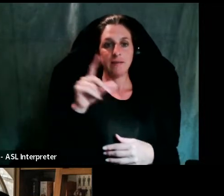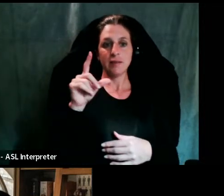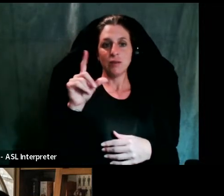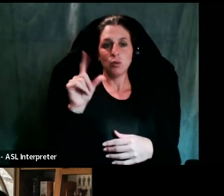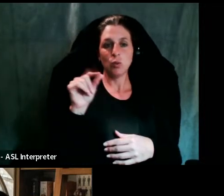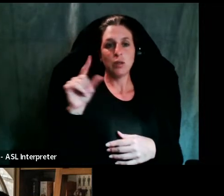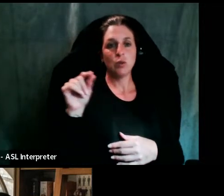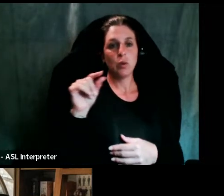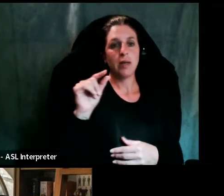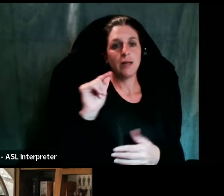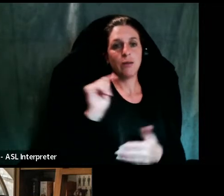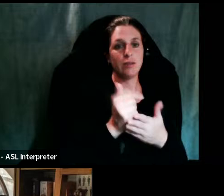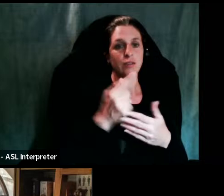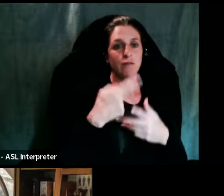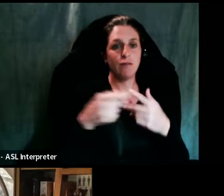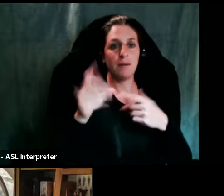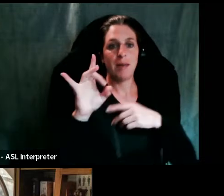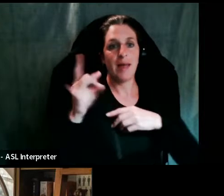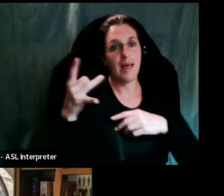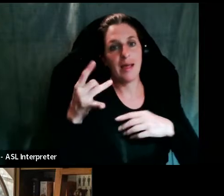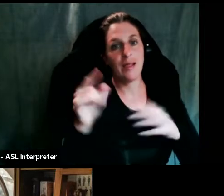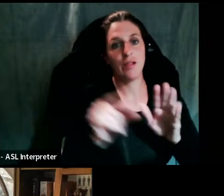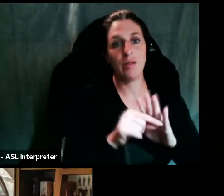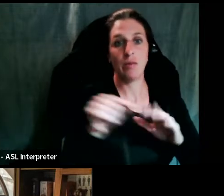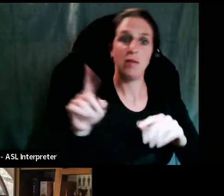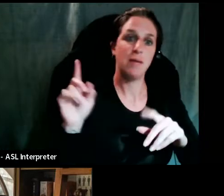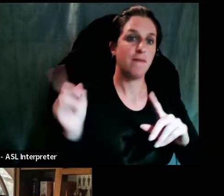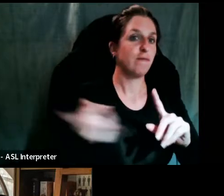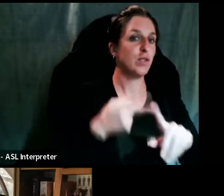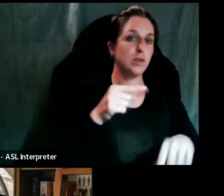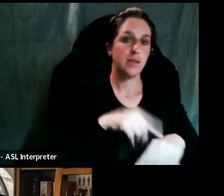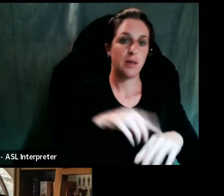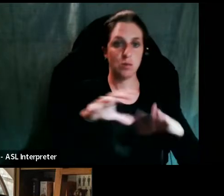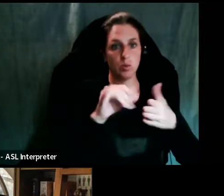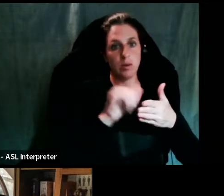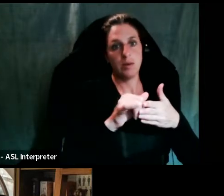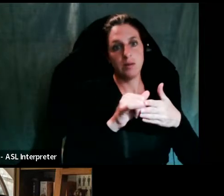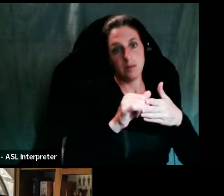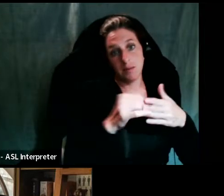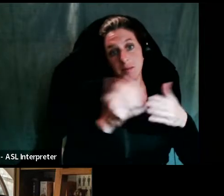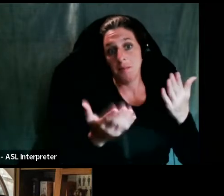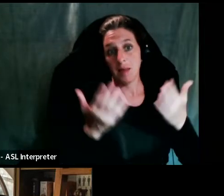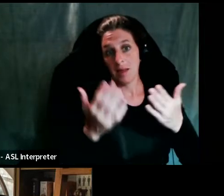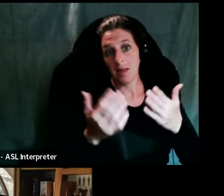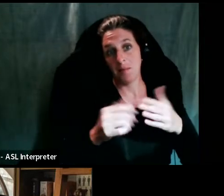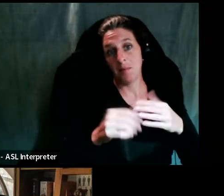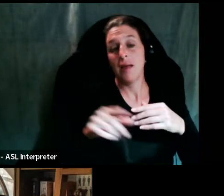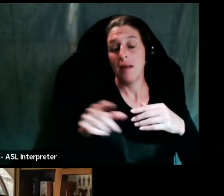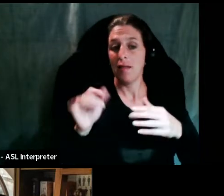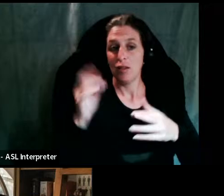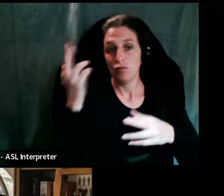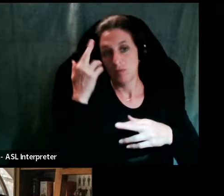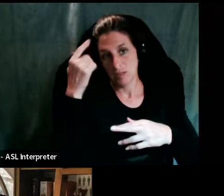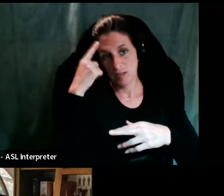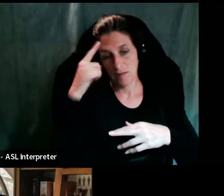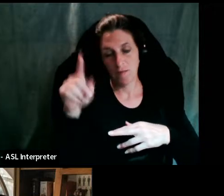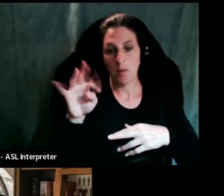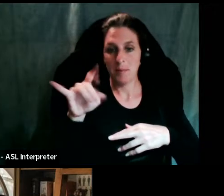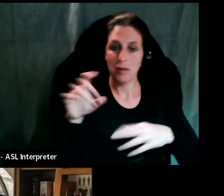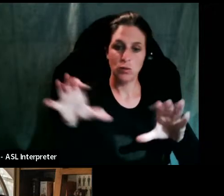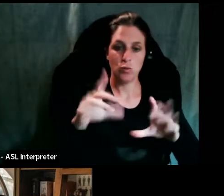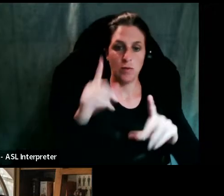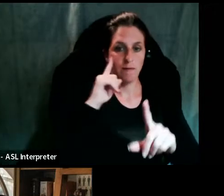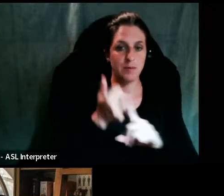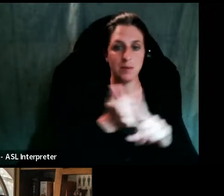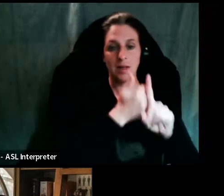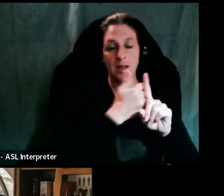grade. So this was their big first time doing it. So maybe that's a reason for Mills to get out and do it for themselves. So I'm glad